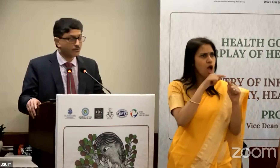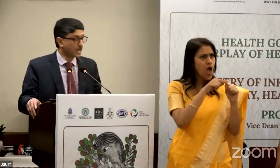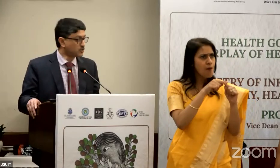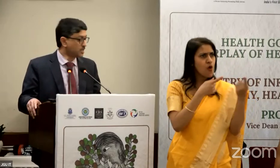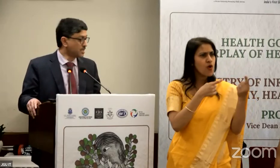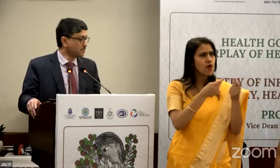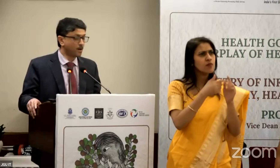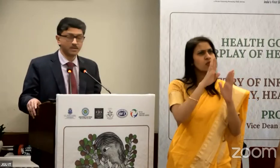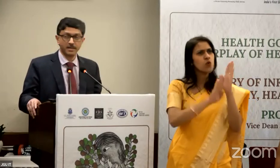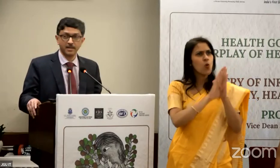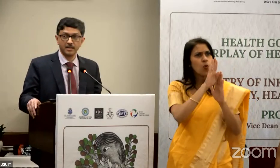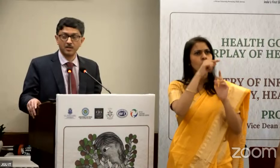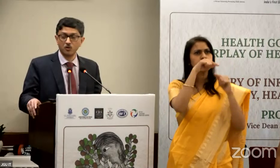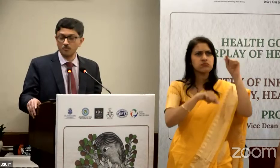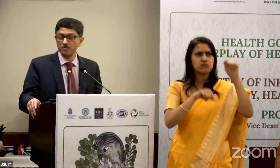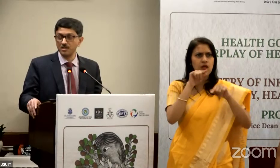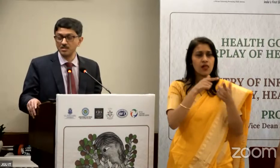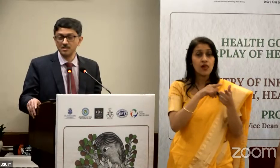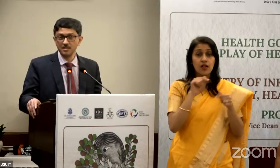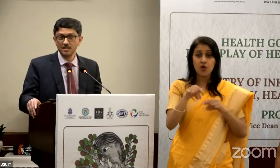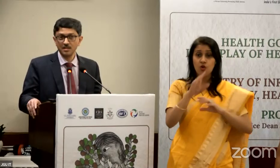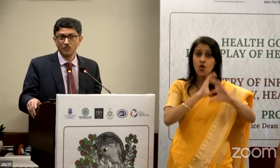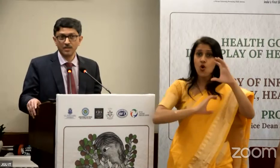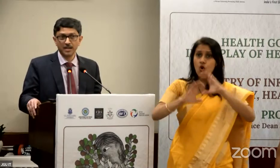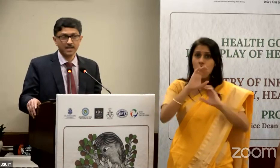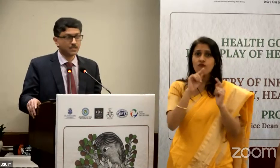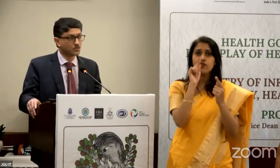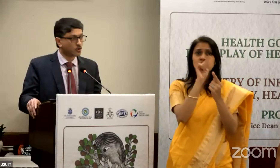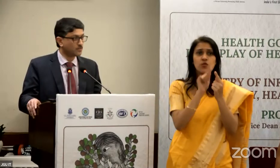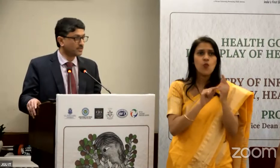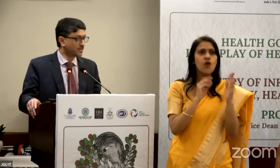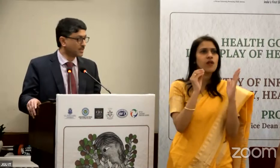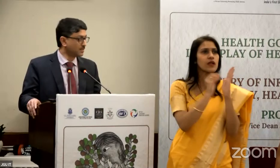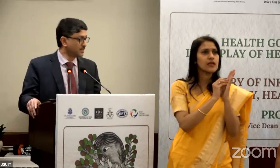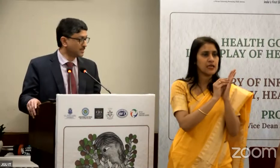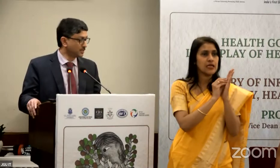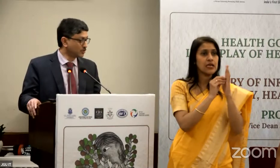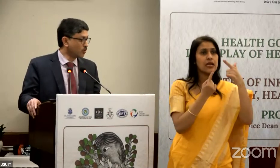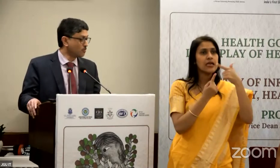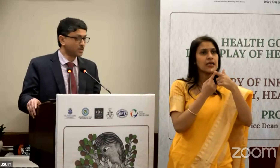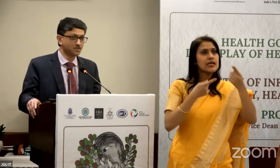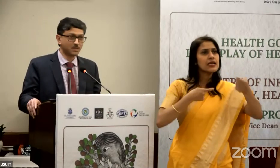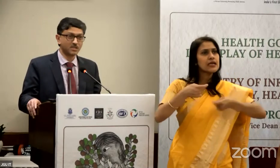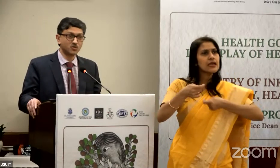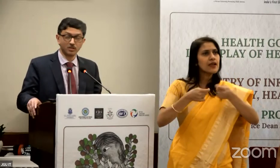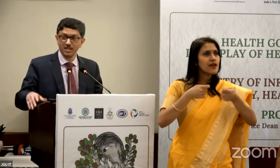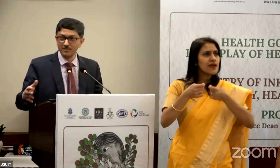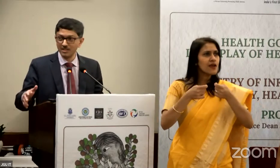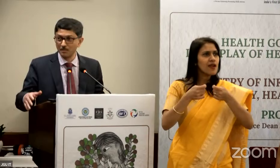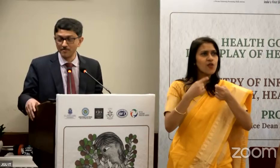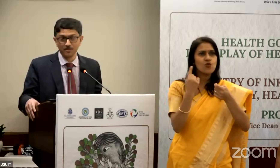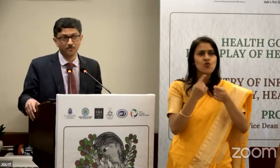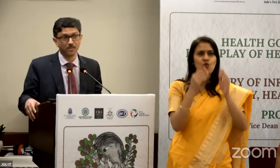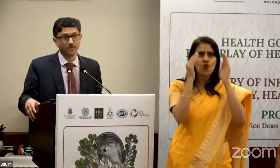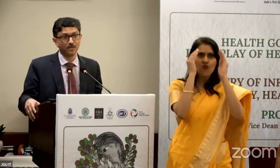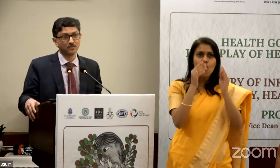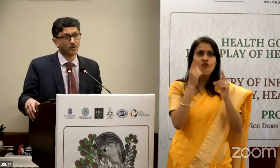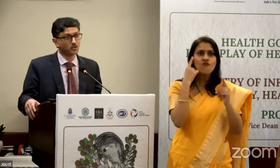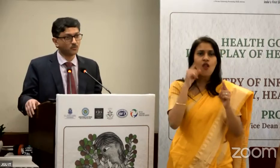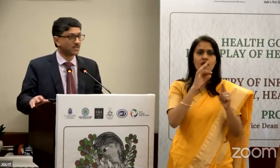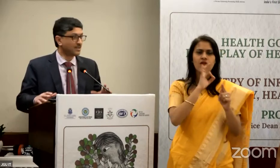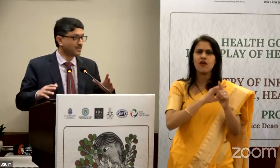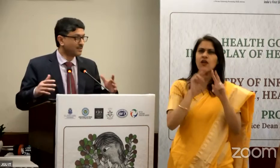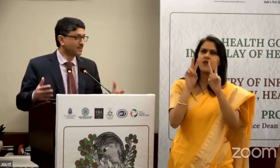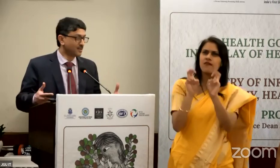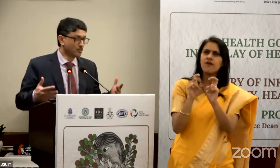So are we actually taking part in a conference where trade is not even there in the core, but it is not there even in the periphery, for that matter? Why